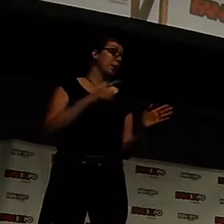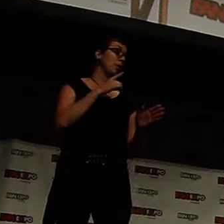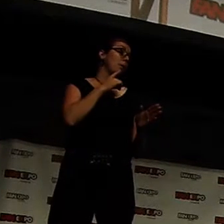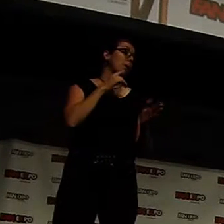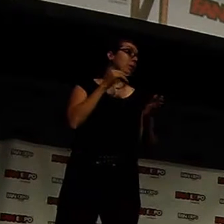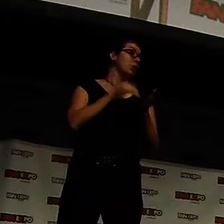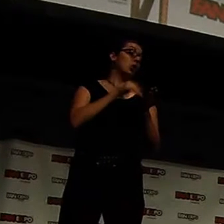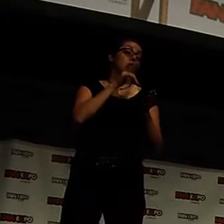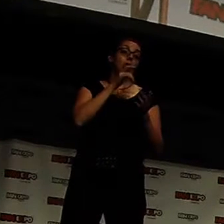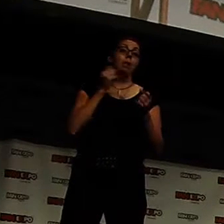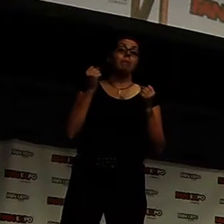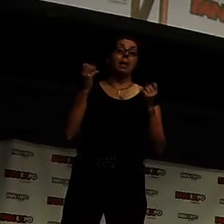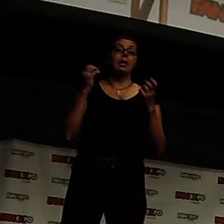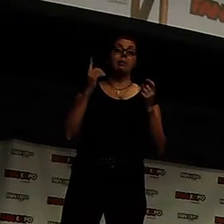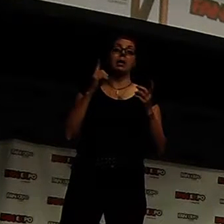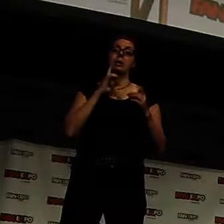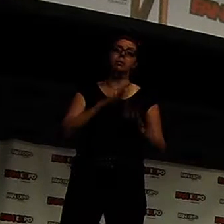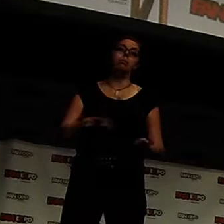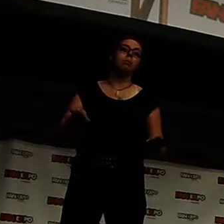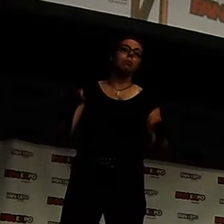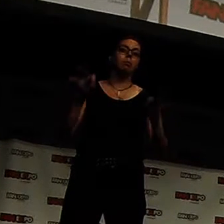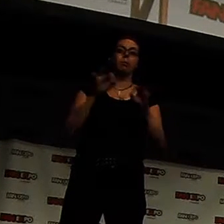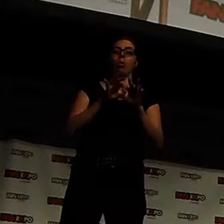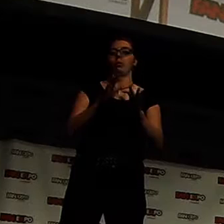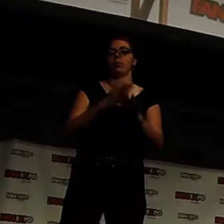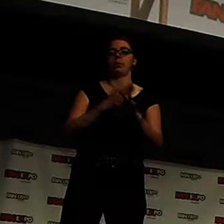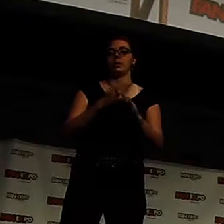amazing because, I mean, just hearing live music like that